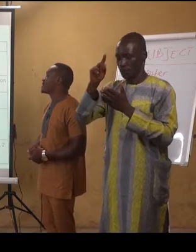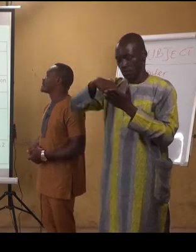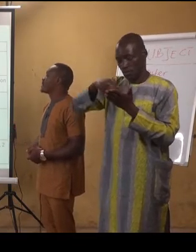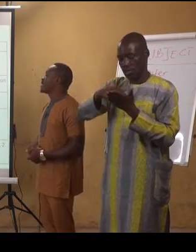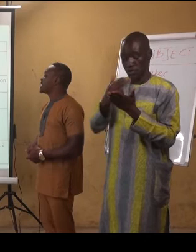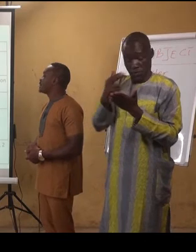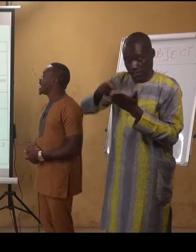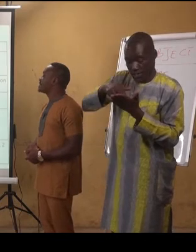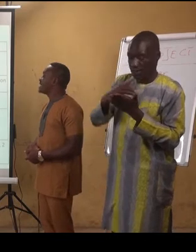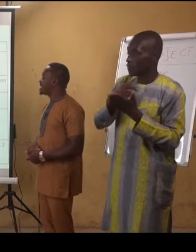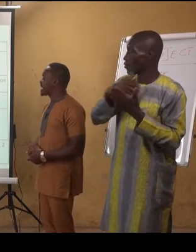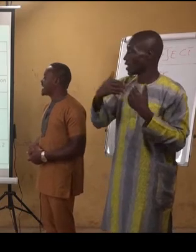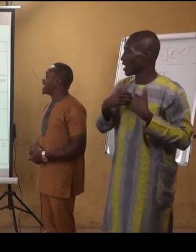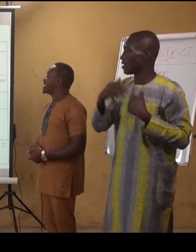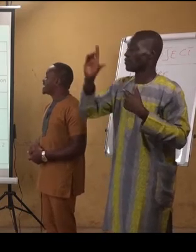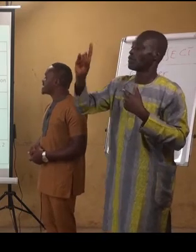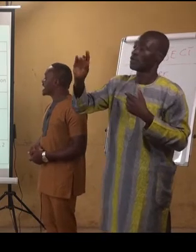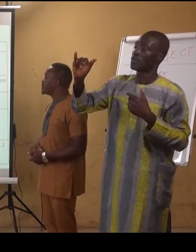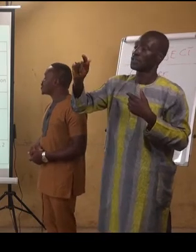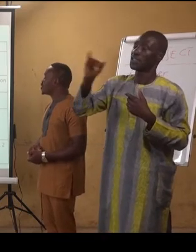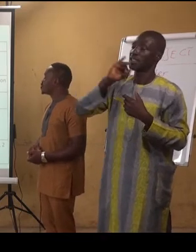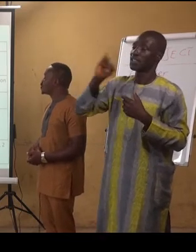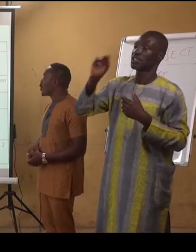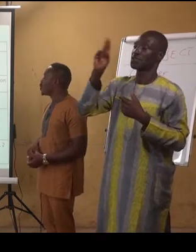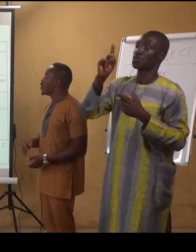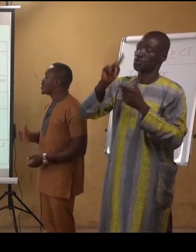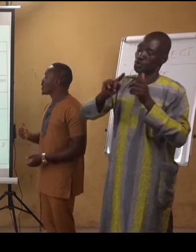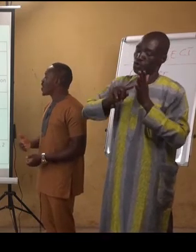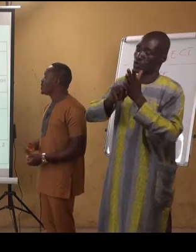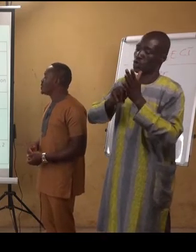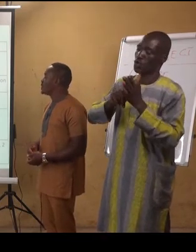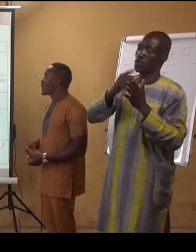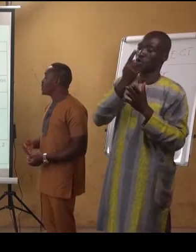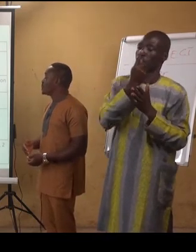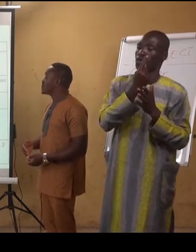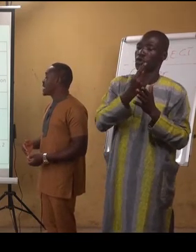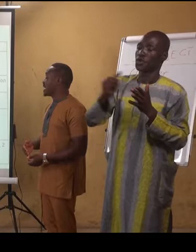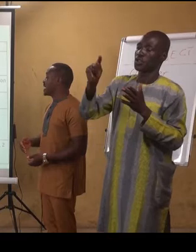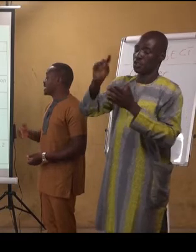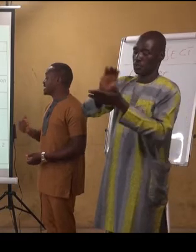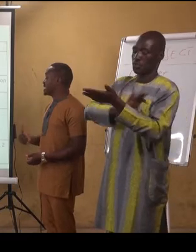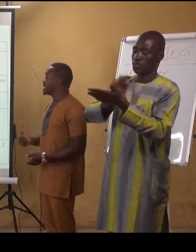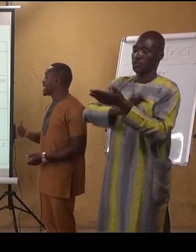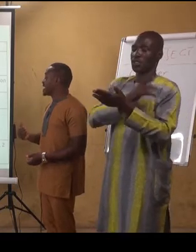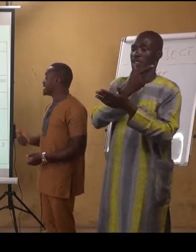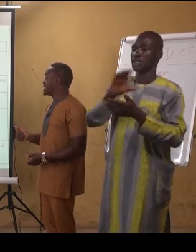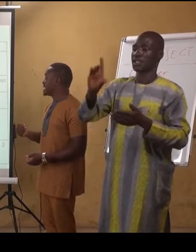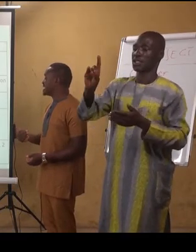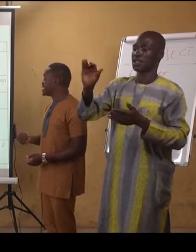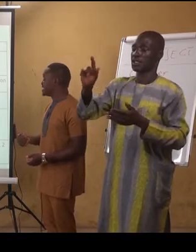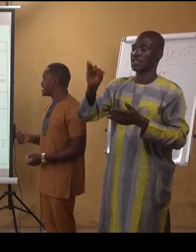statement. Then we have data. Data is used to show the computer the